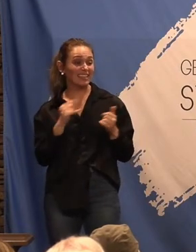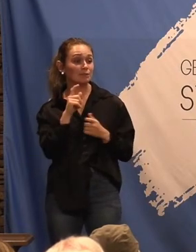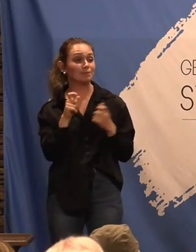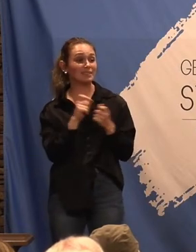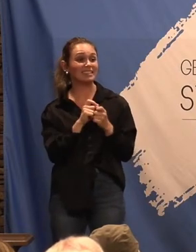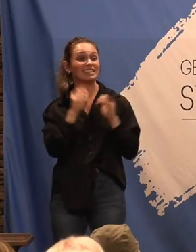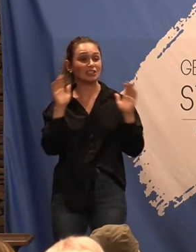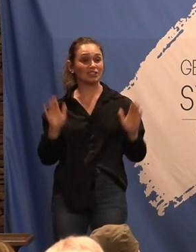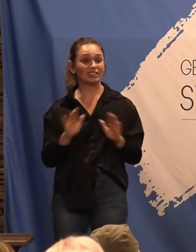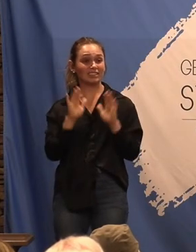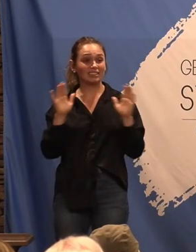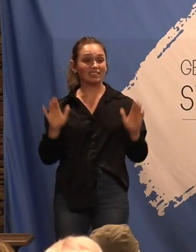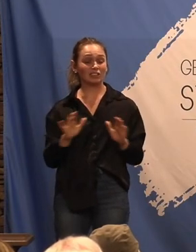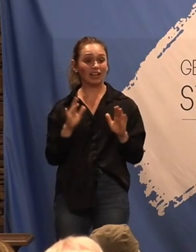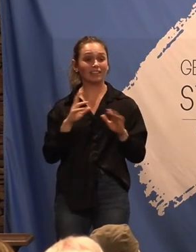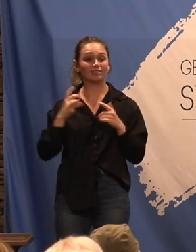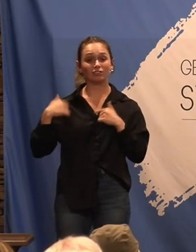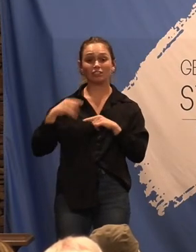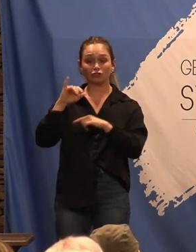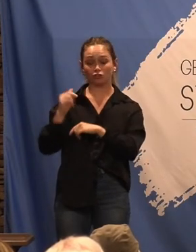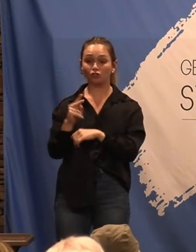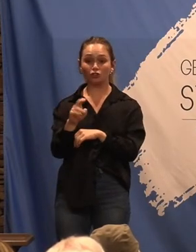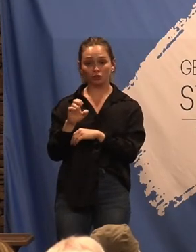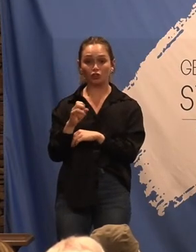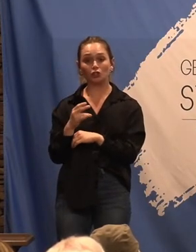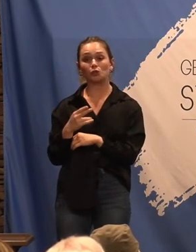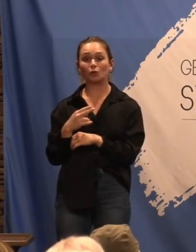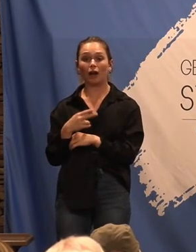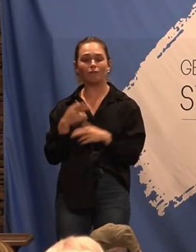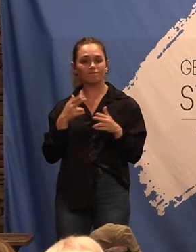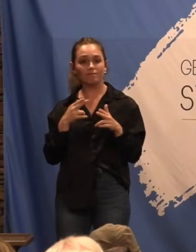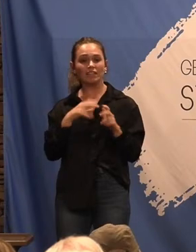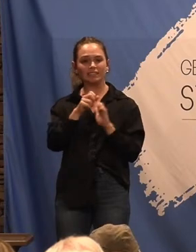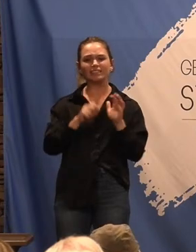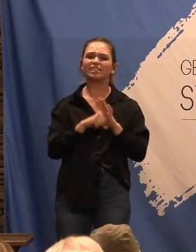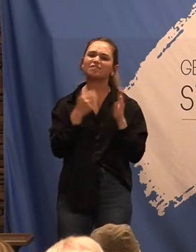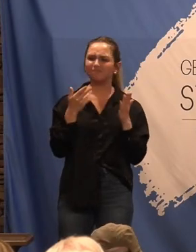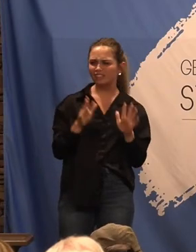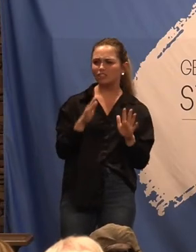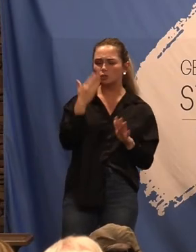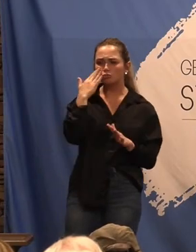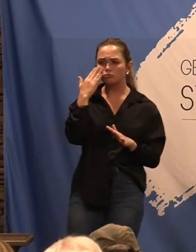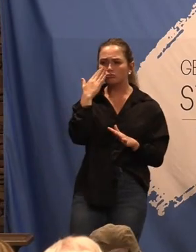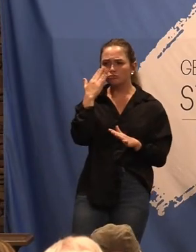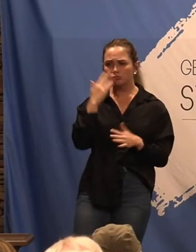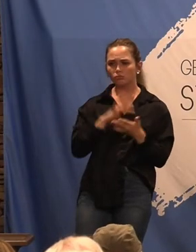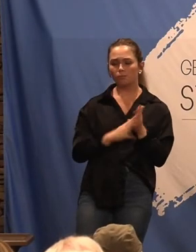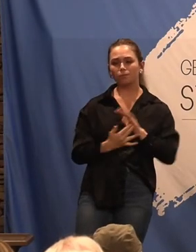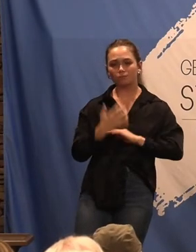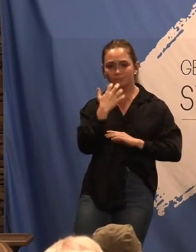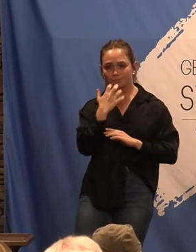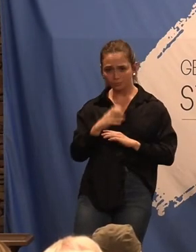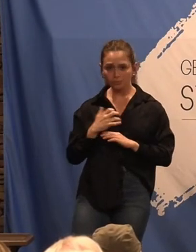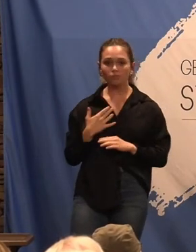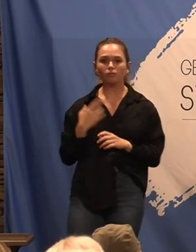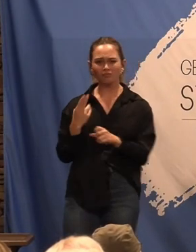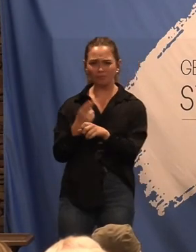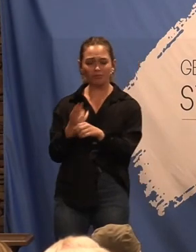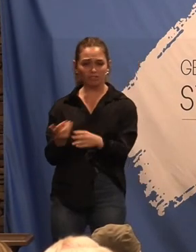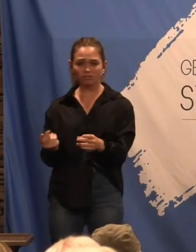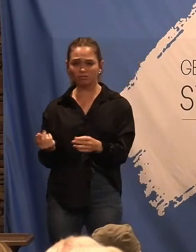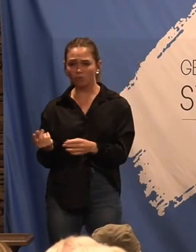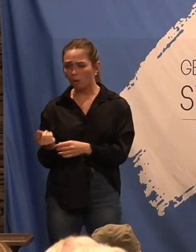this particular Sunday was in June. Now, hunting season was about over by then. You know, it was getting too hot to run your dogs up